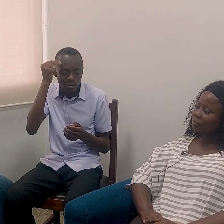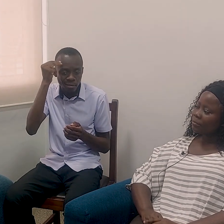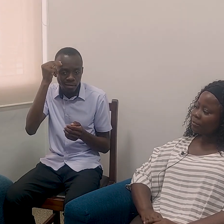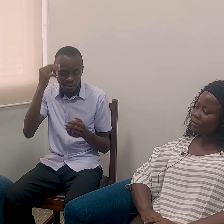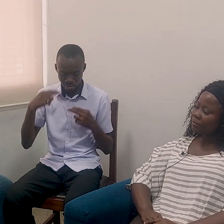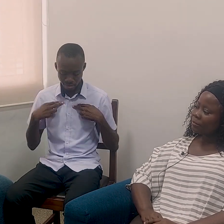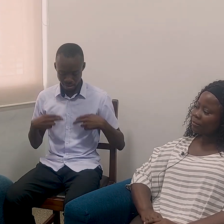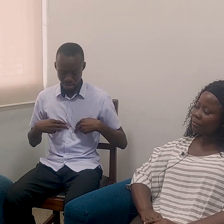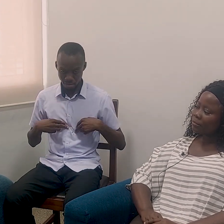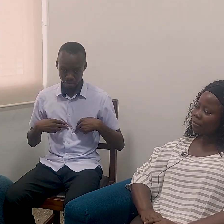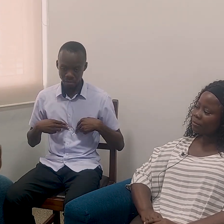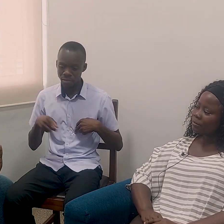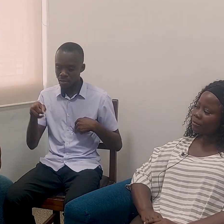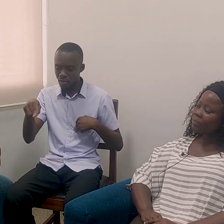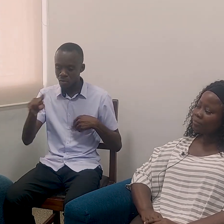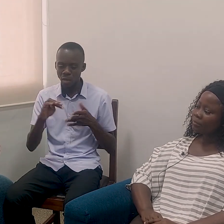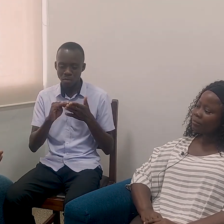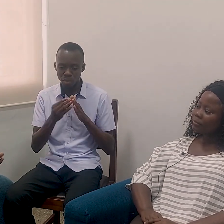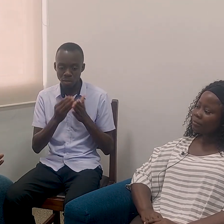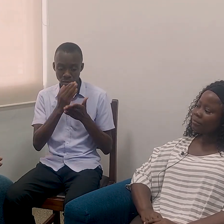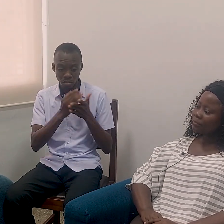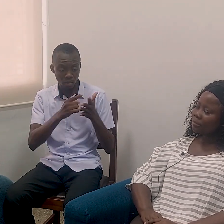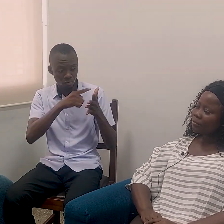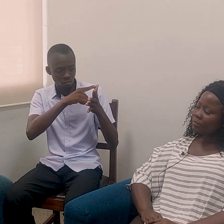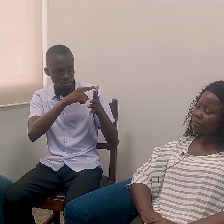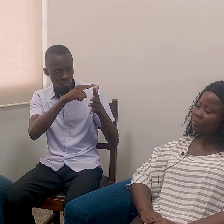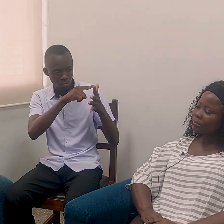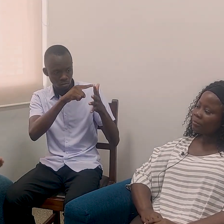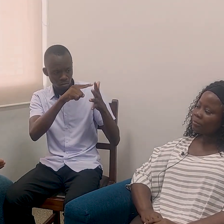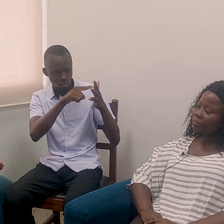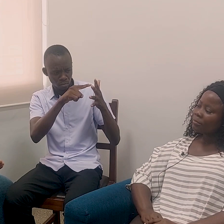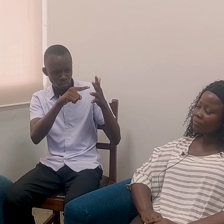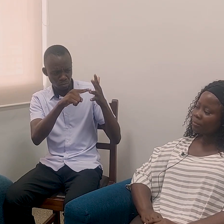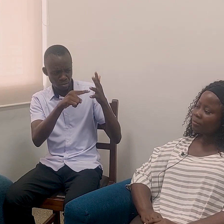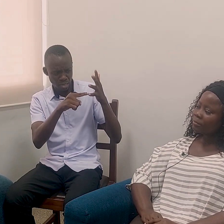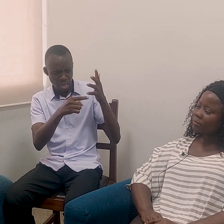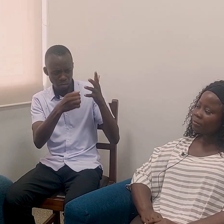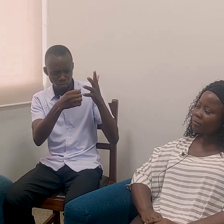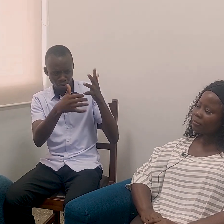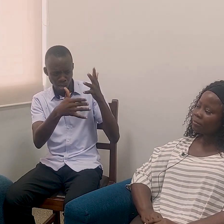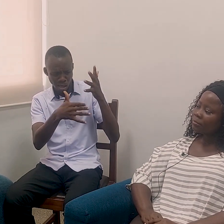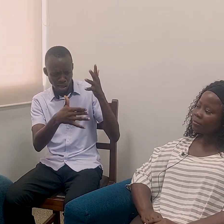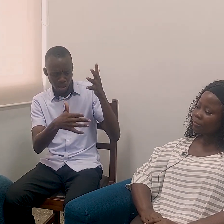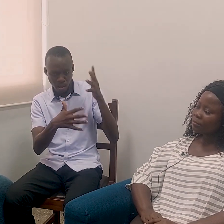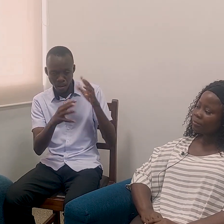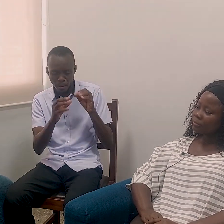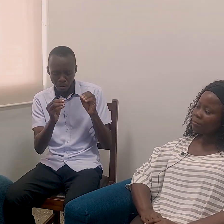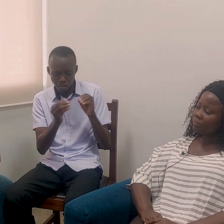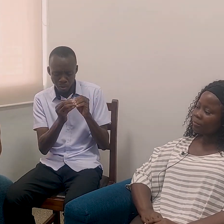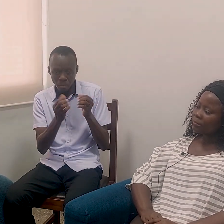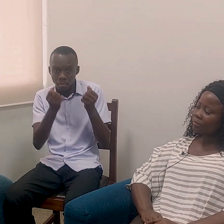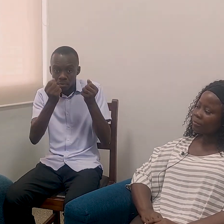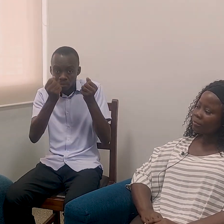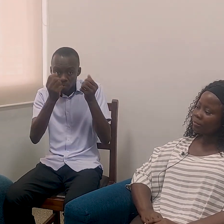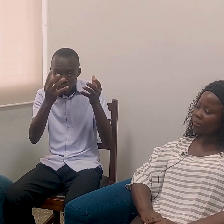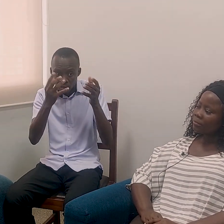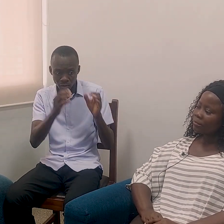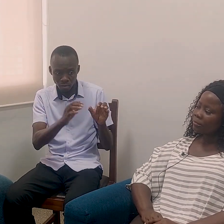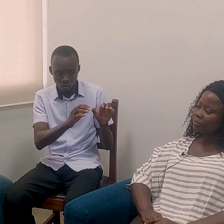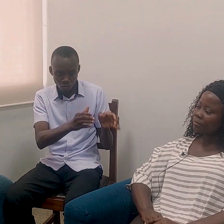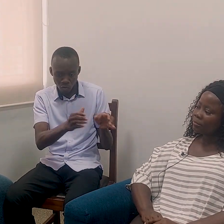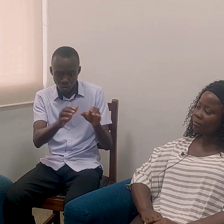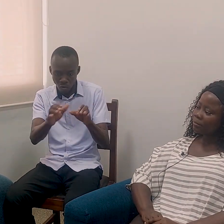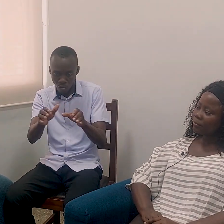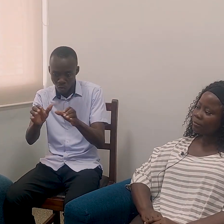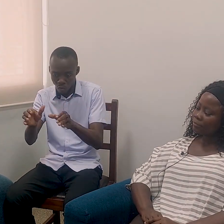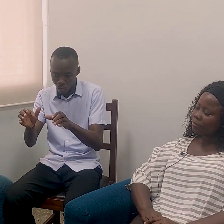means they are like a group of symptoms. Most of them, maybe not all of them, I'm not sure about that, but they are a group of symptoms that come together to cause